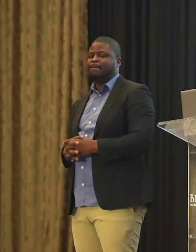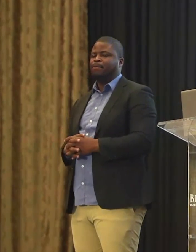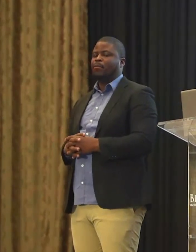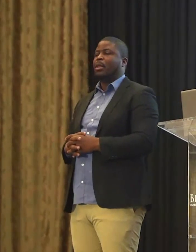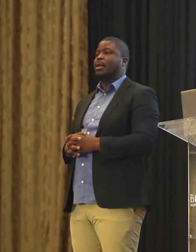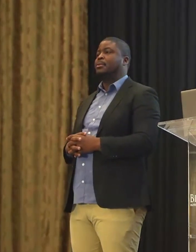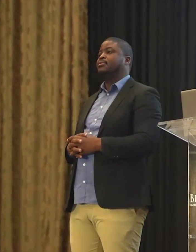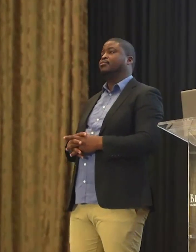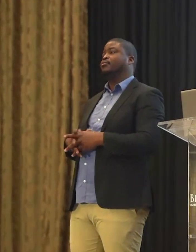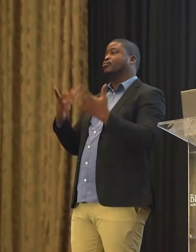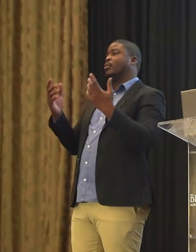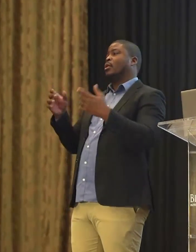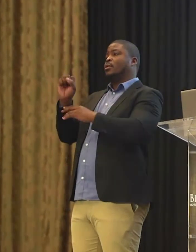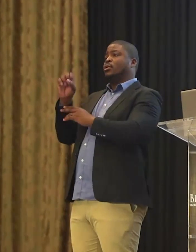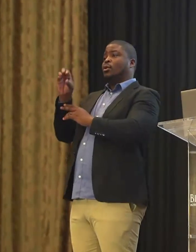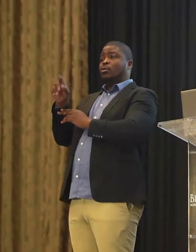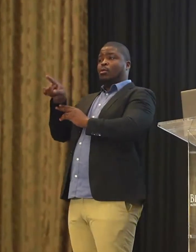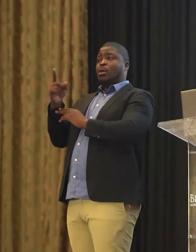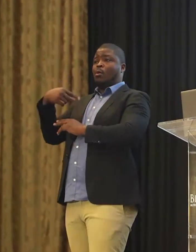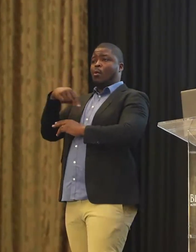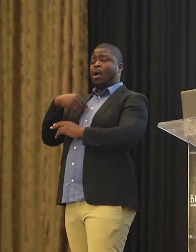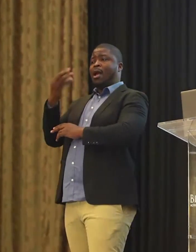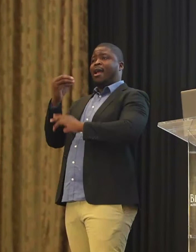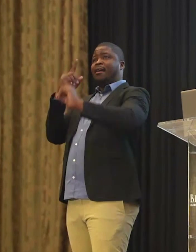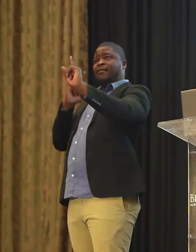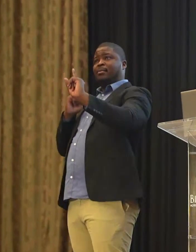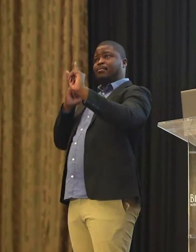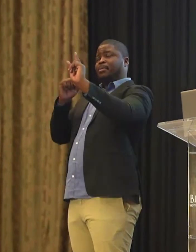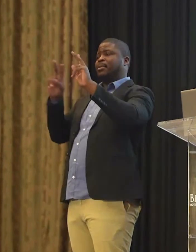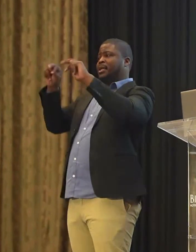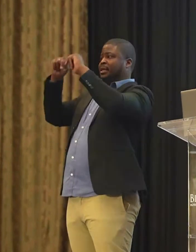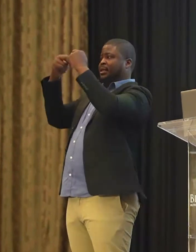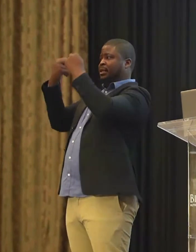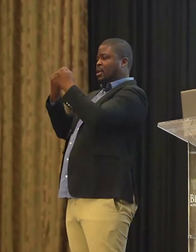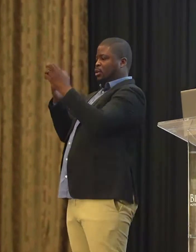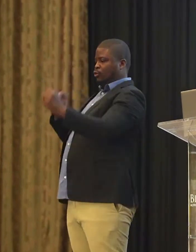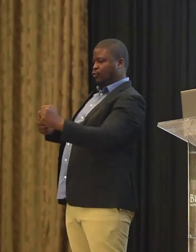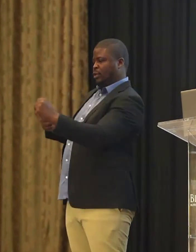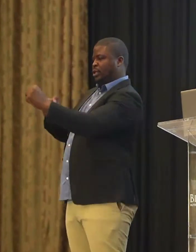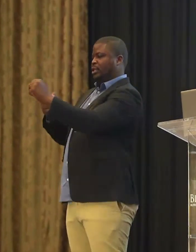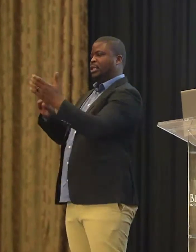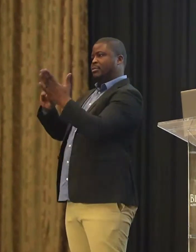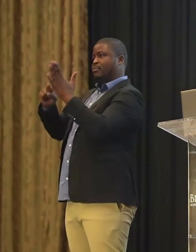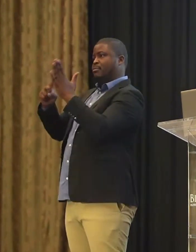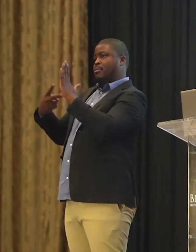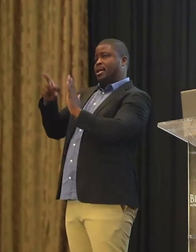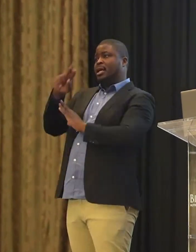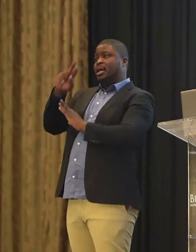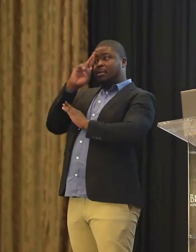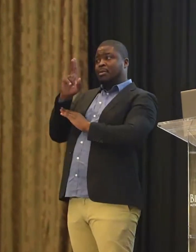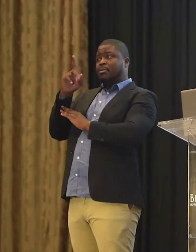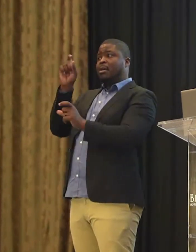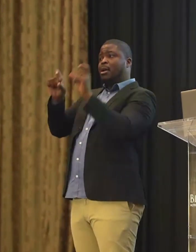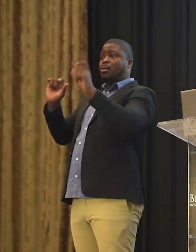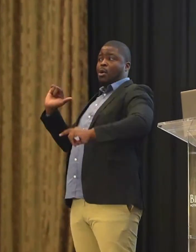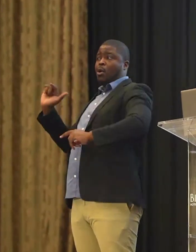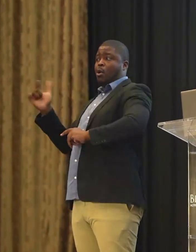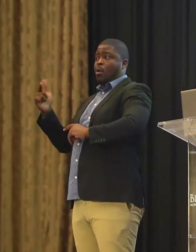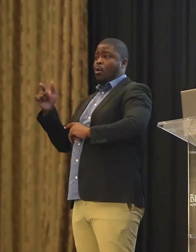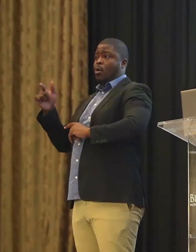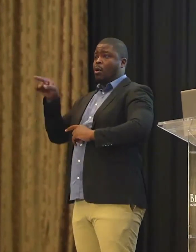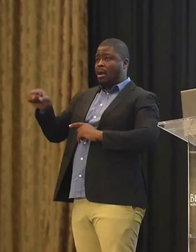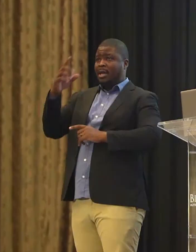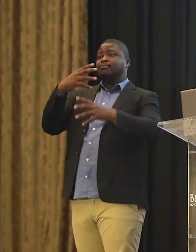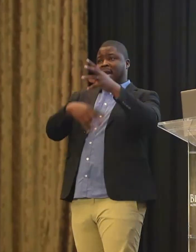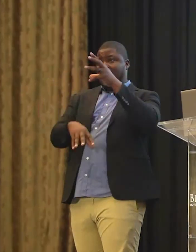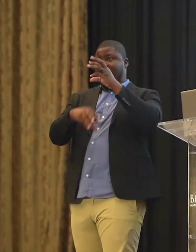So our work is centered around the National Strategic Plan, as you're all aware. Everybody contributes towards the development of the National Strategic Plan.